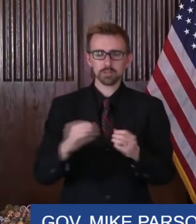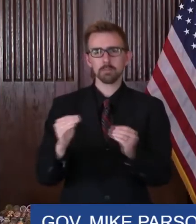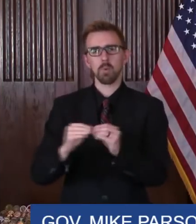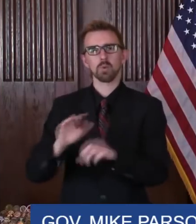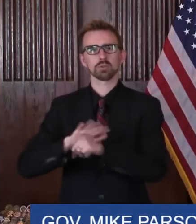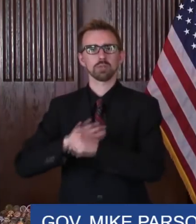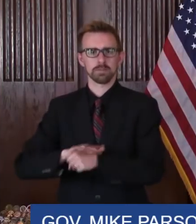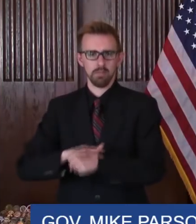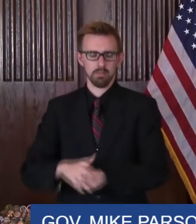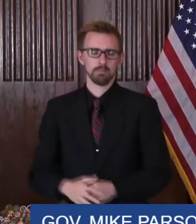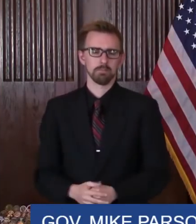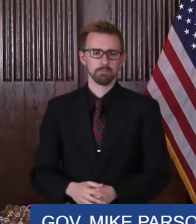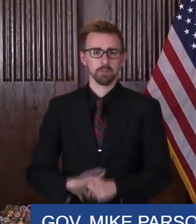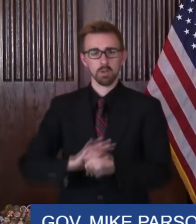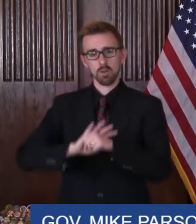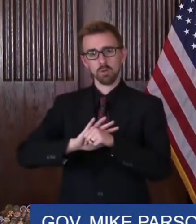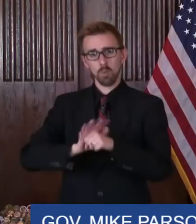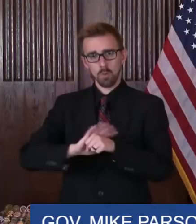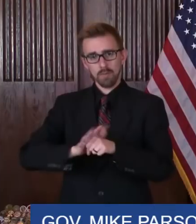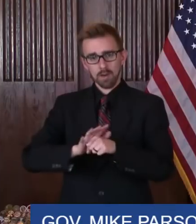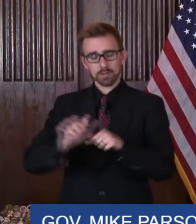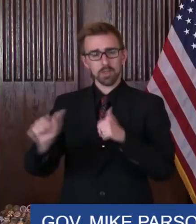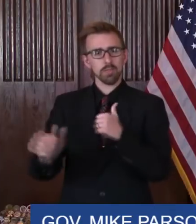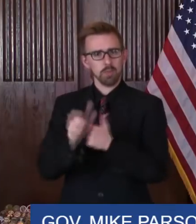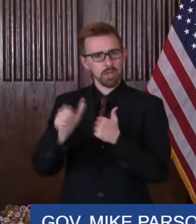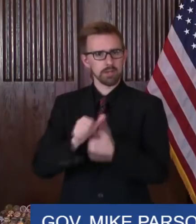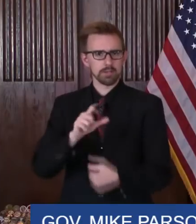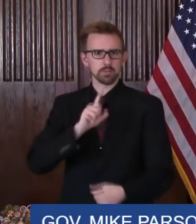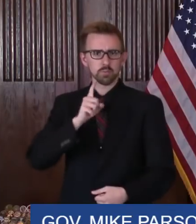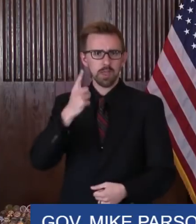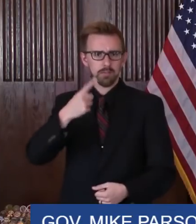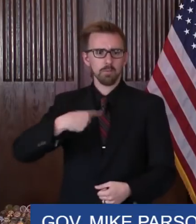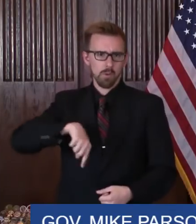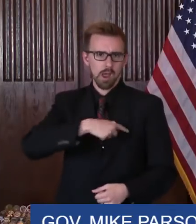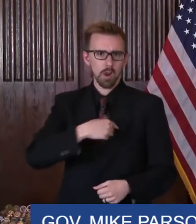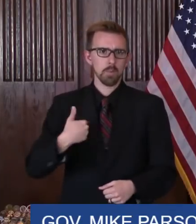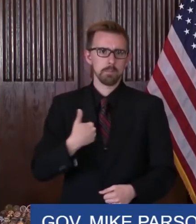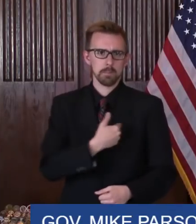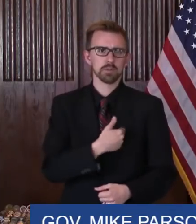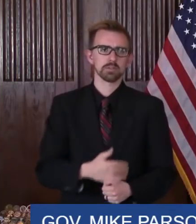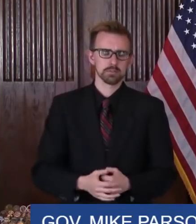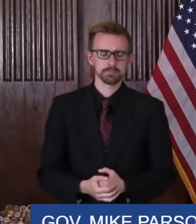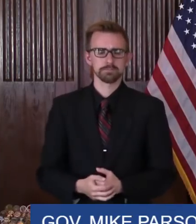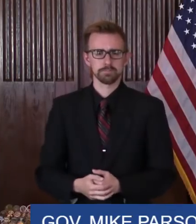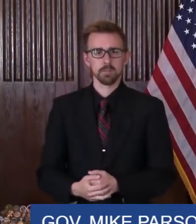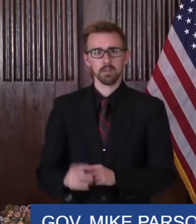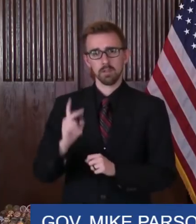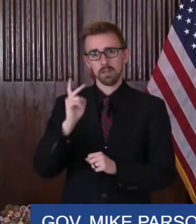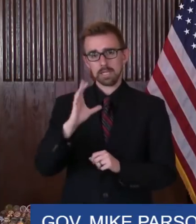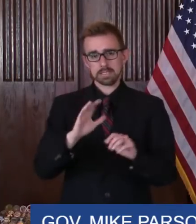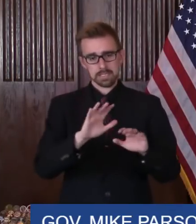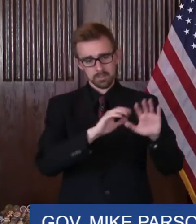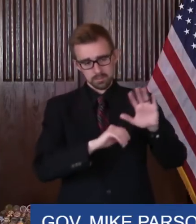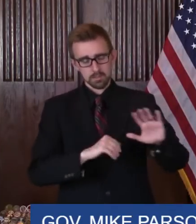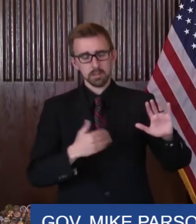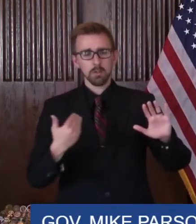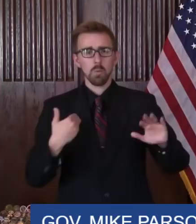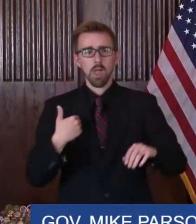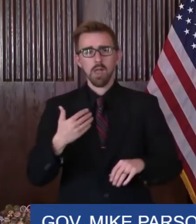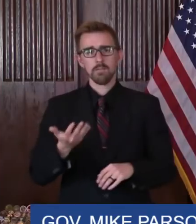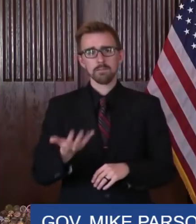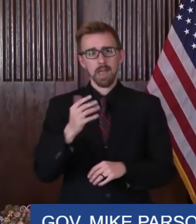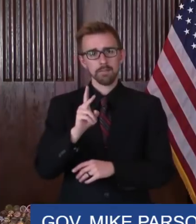The threat of coronavirus is very real for our members. In Kansas City, we have